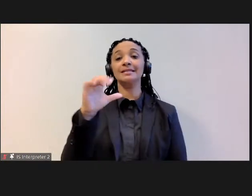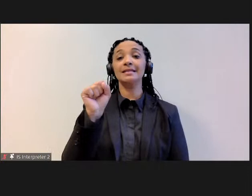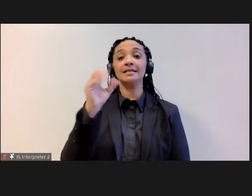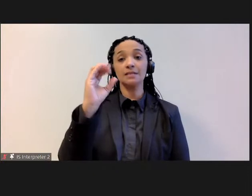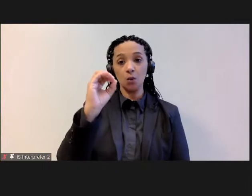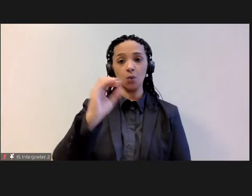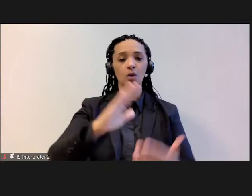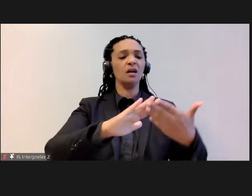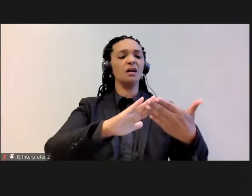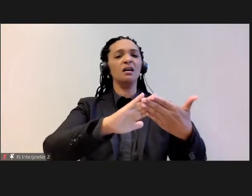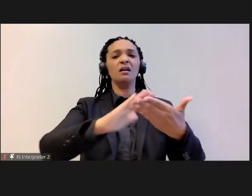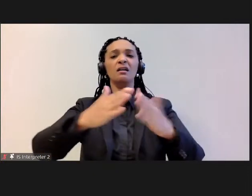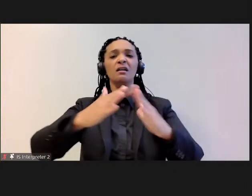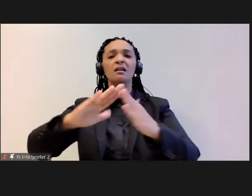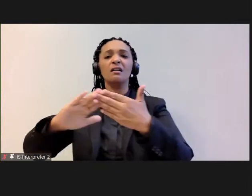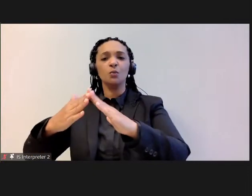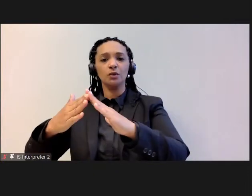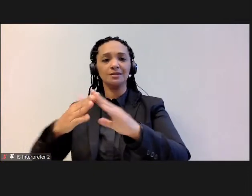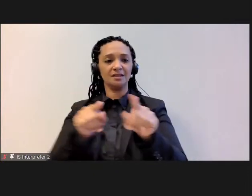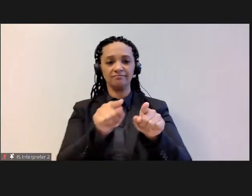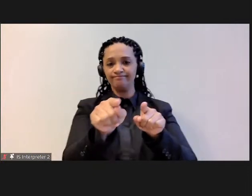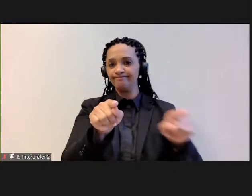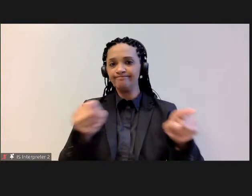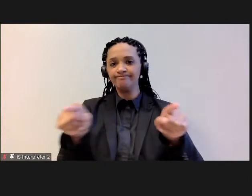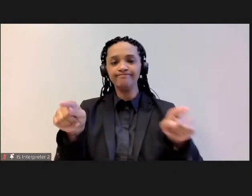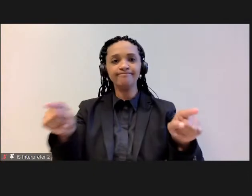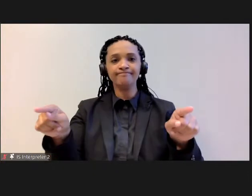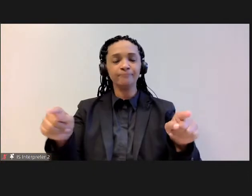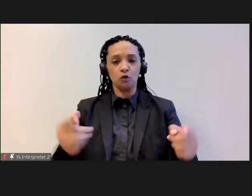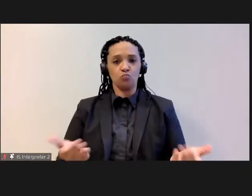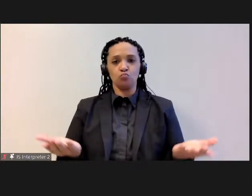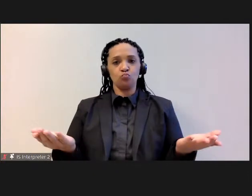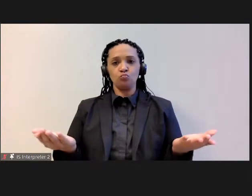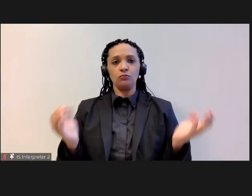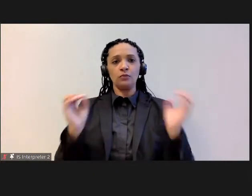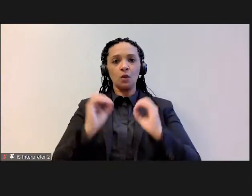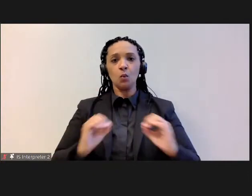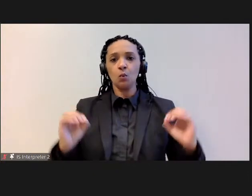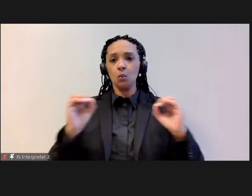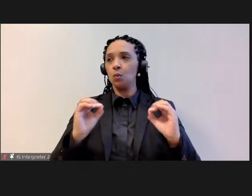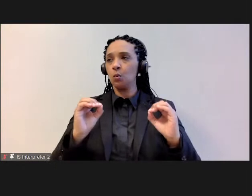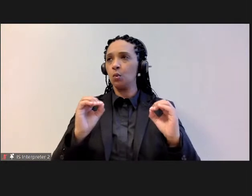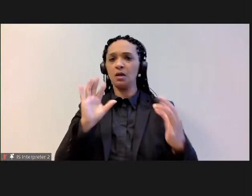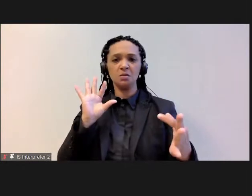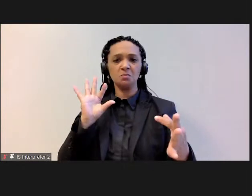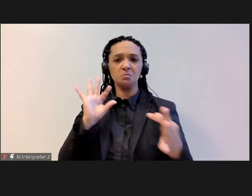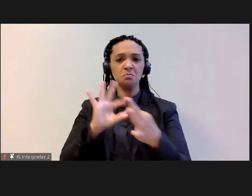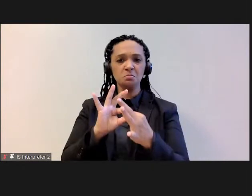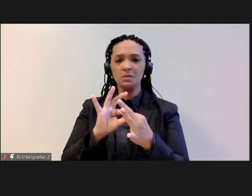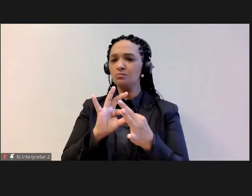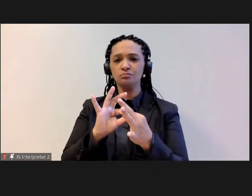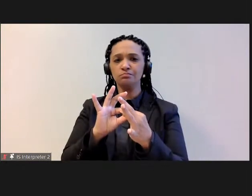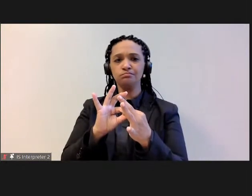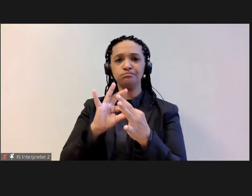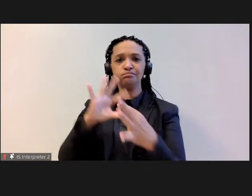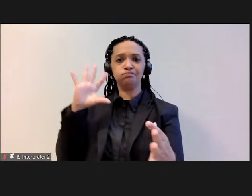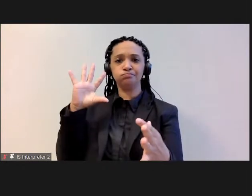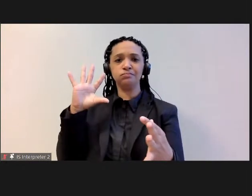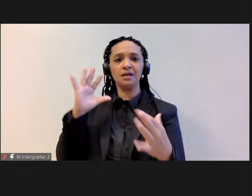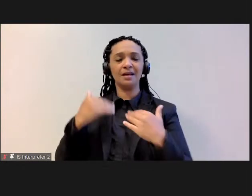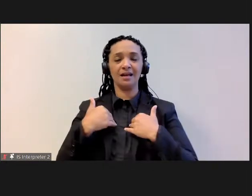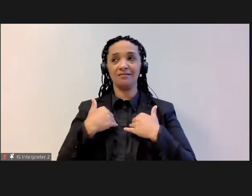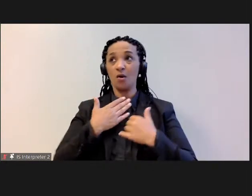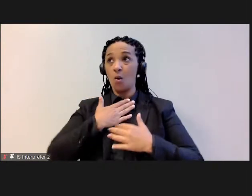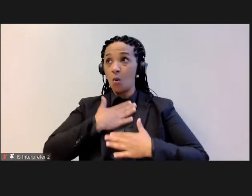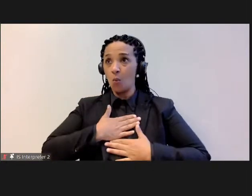statistical institutions not meet the realities where we need